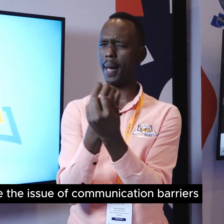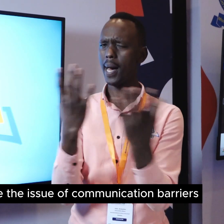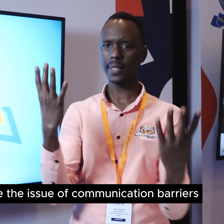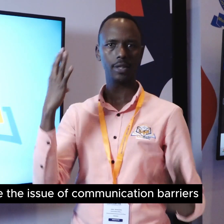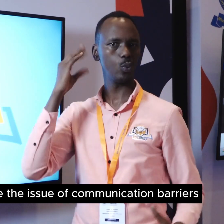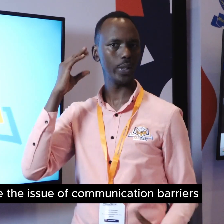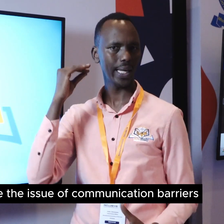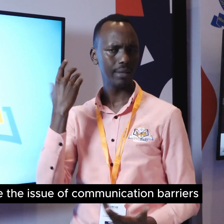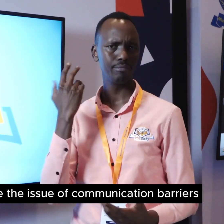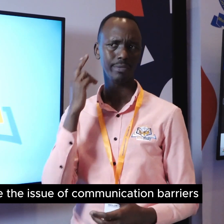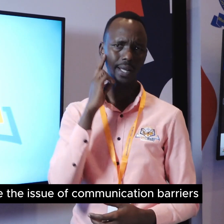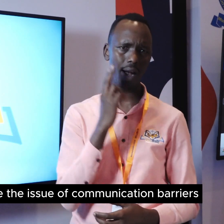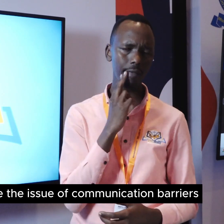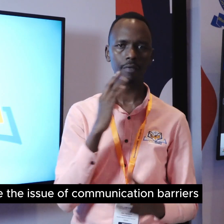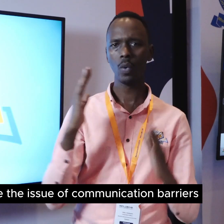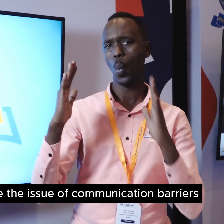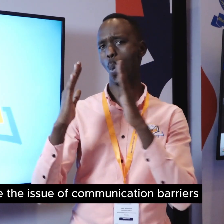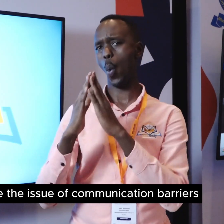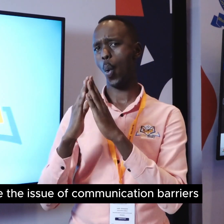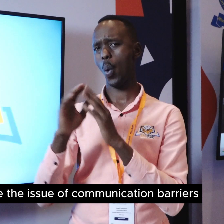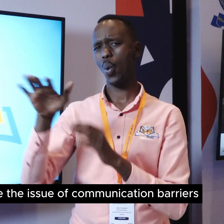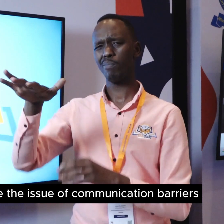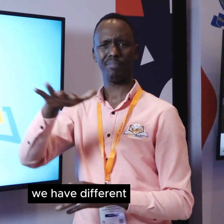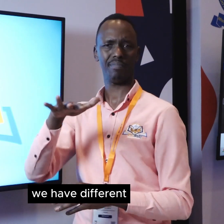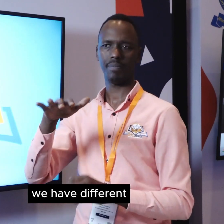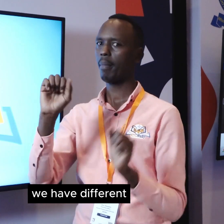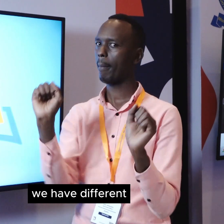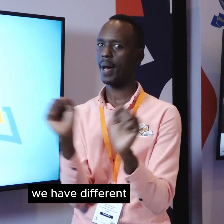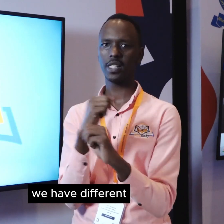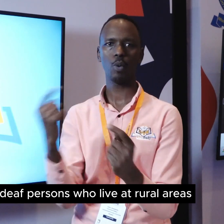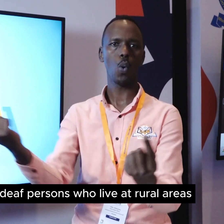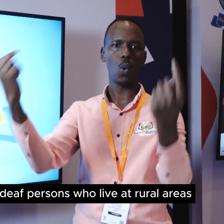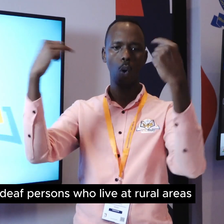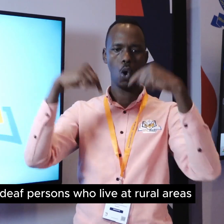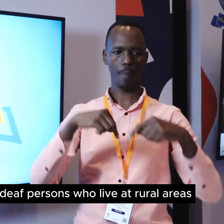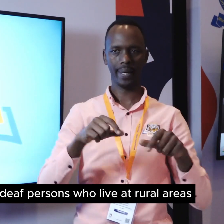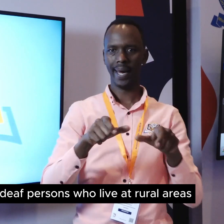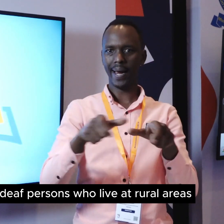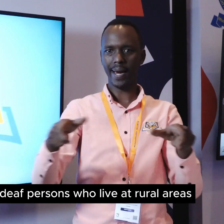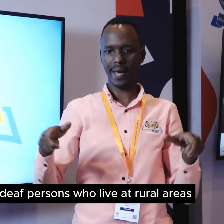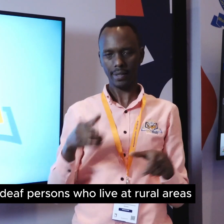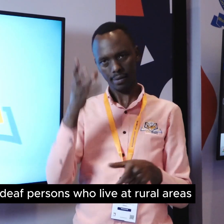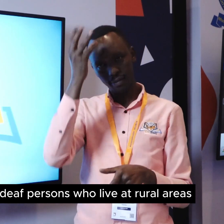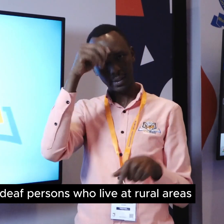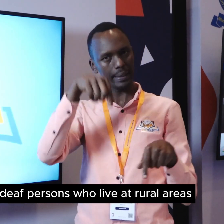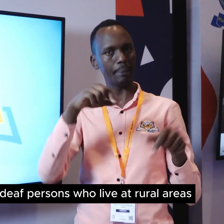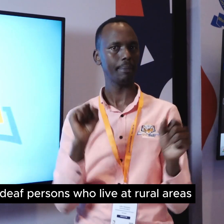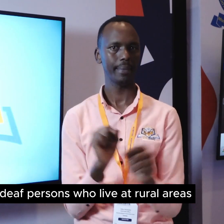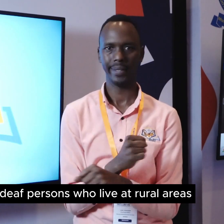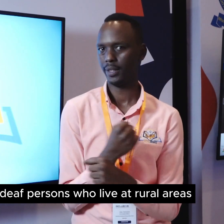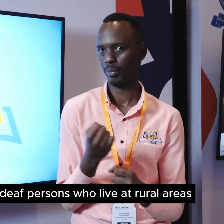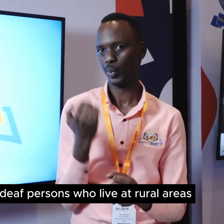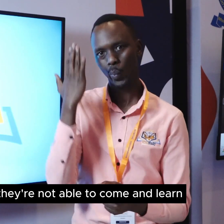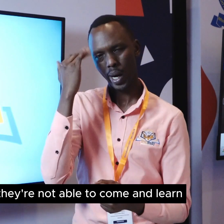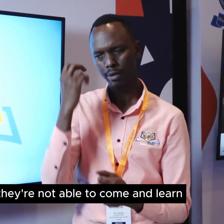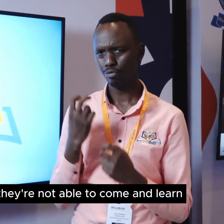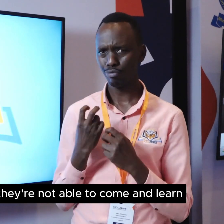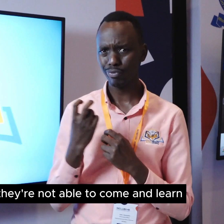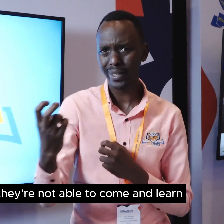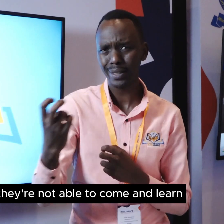dissolve the issue of communication barriers. We have many deaf persons who live at rural areas, but they're not able to come